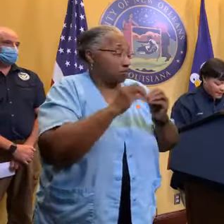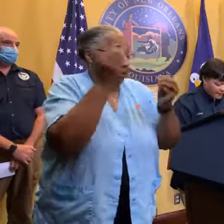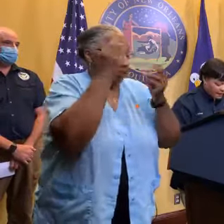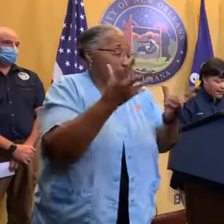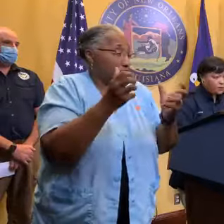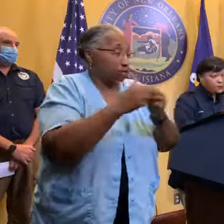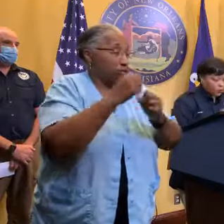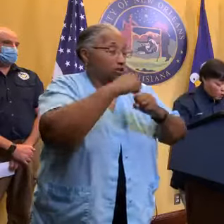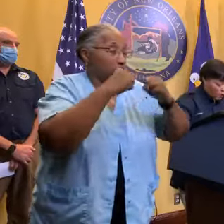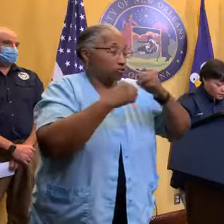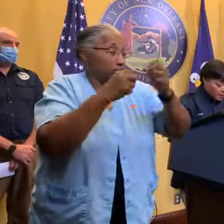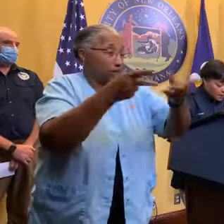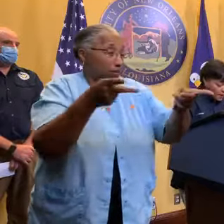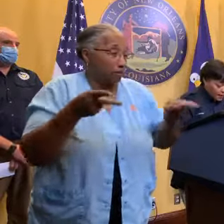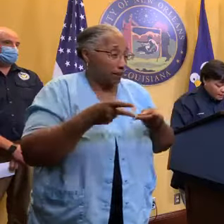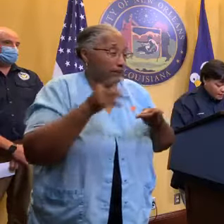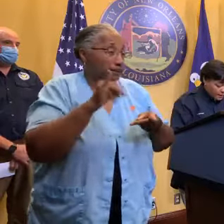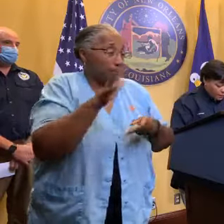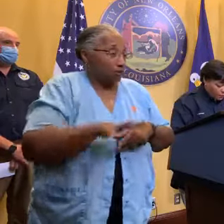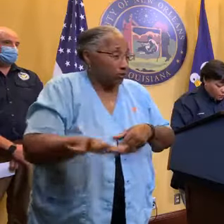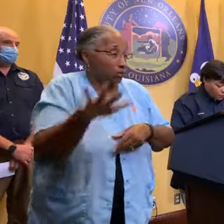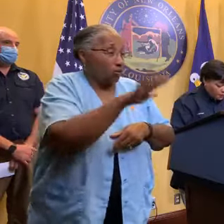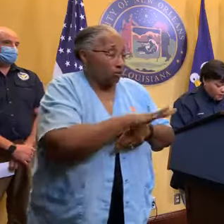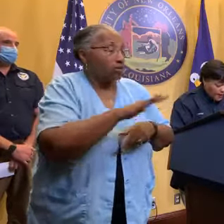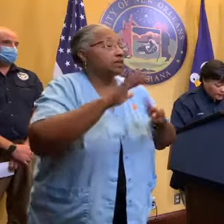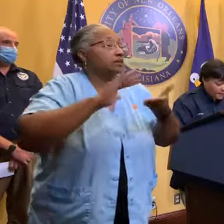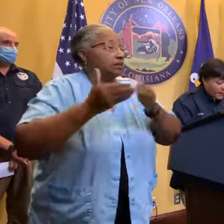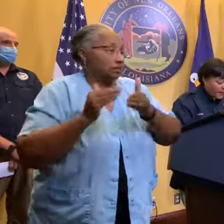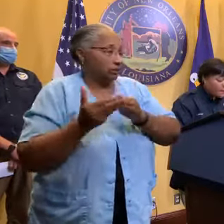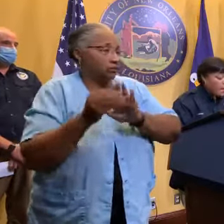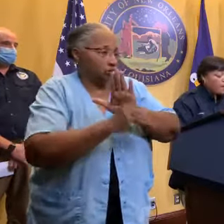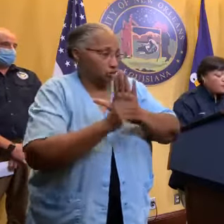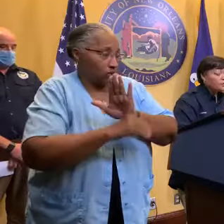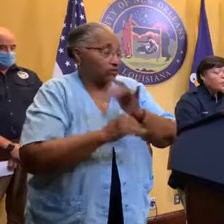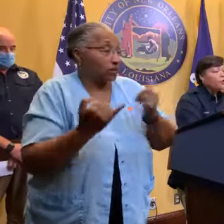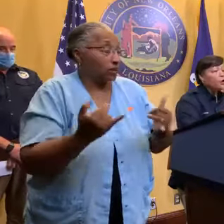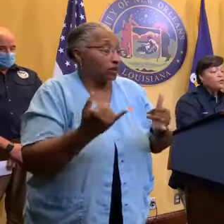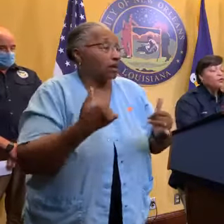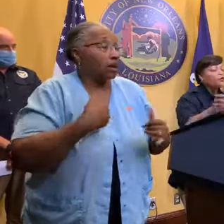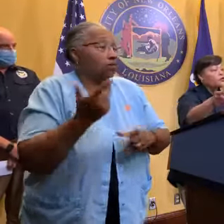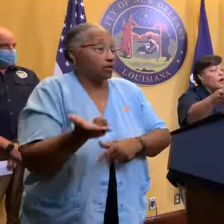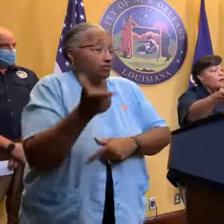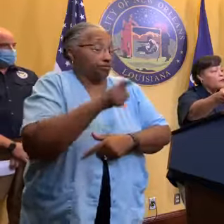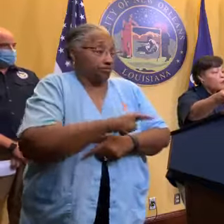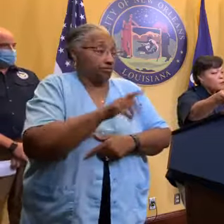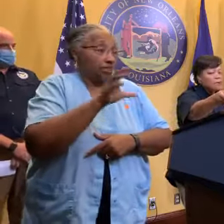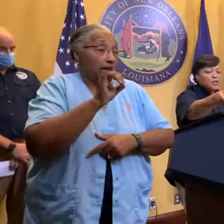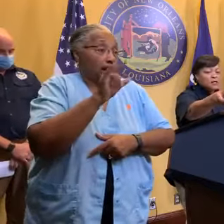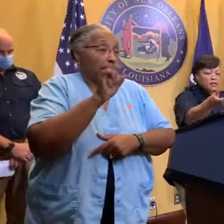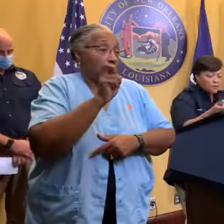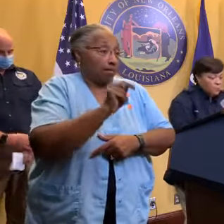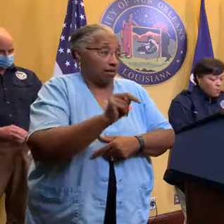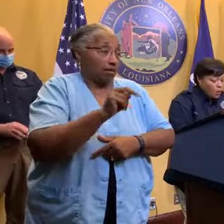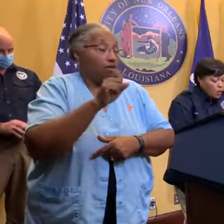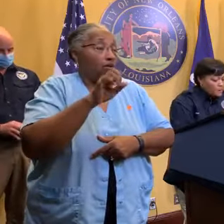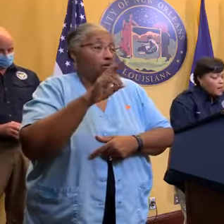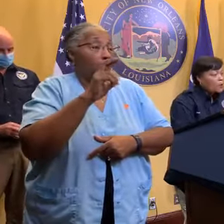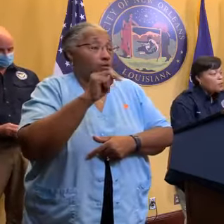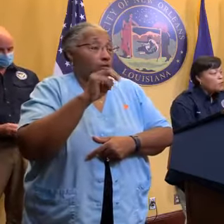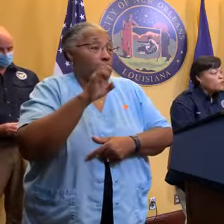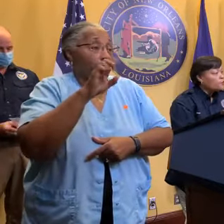sites and the like across the City of New Orleans. So at this time, I'm going to turn it over to Colin Arnold to give you